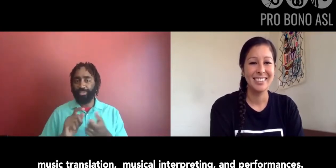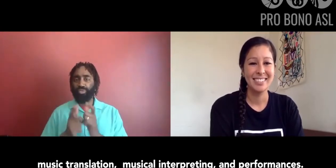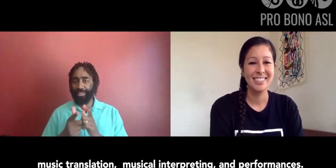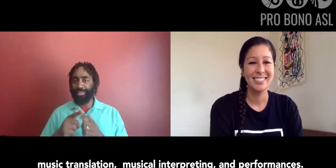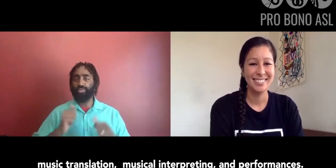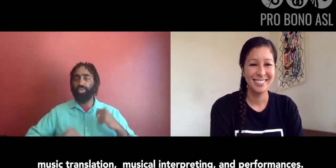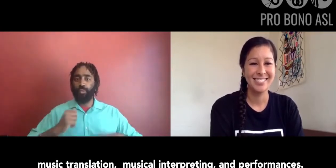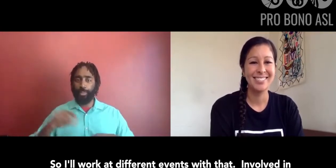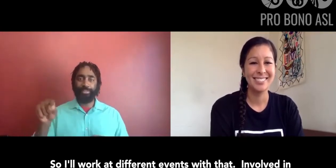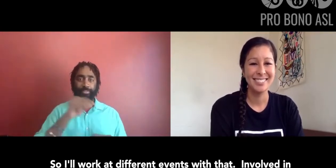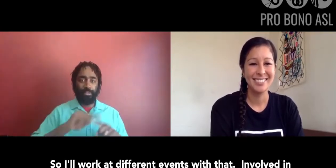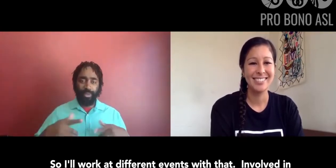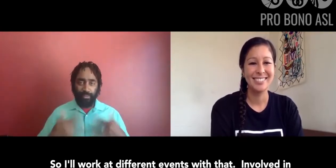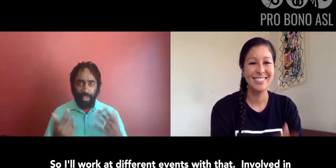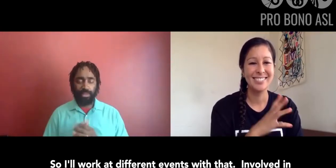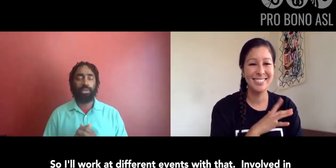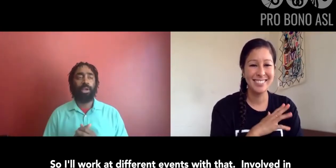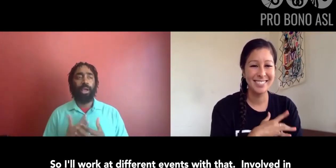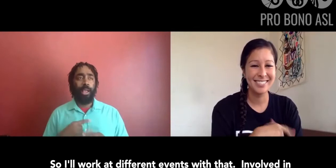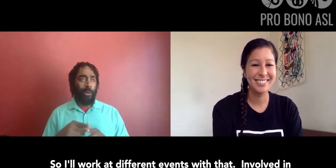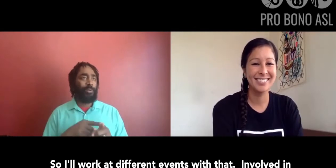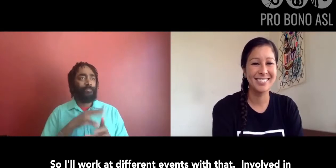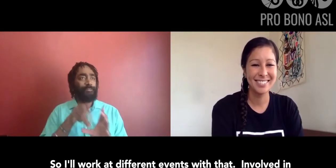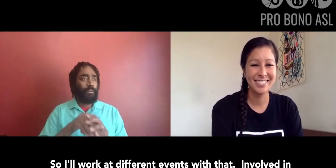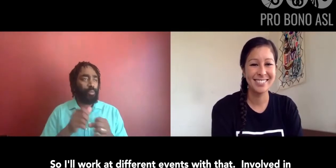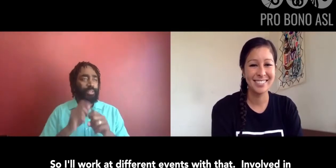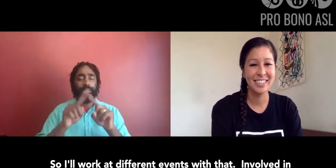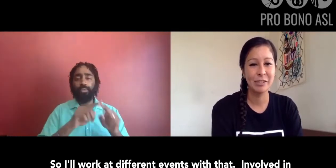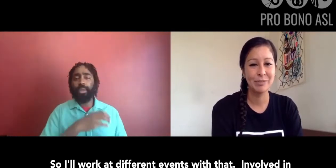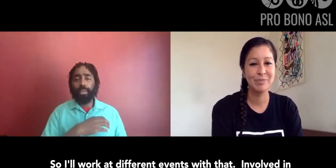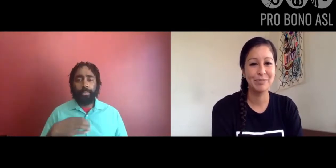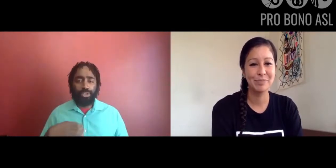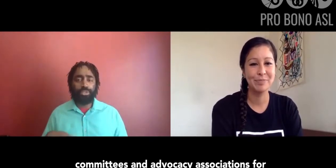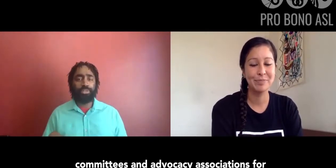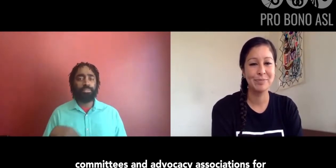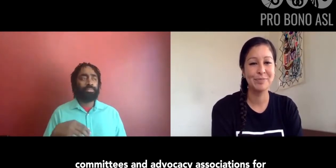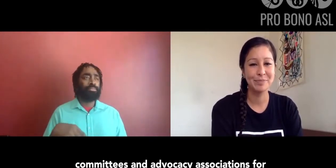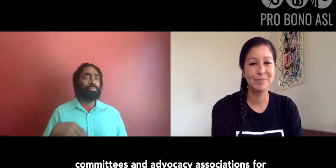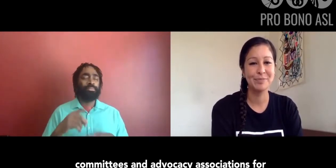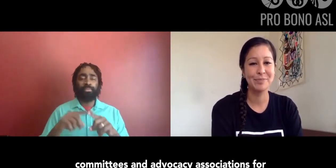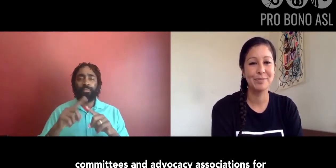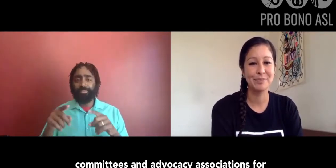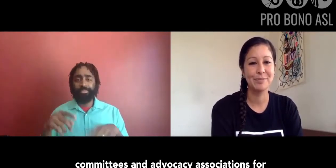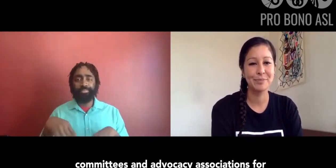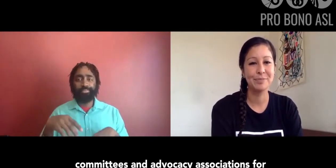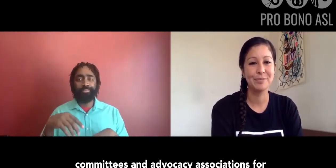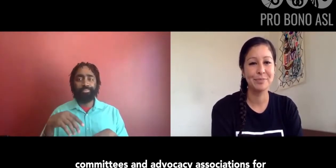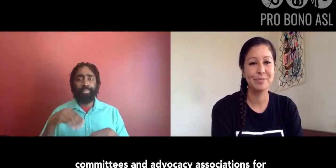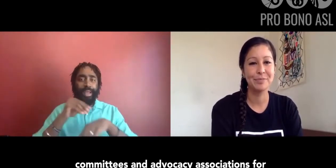interpreting, and performances. So I'll work at different events involved with that. Involved in different committees